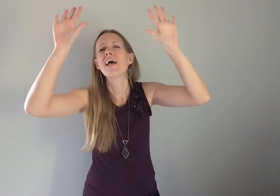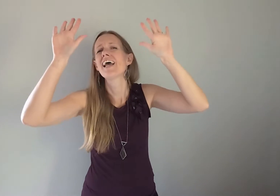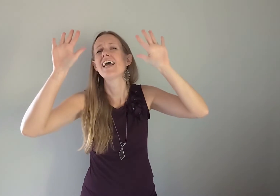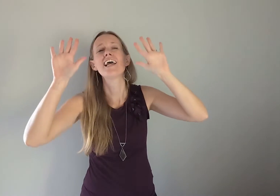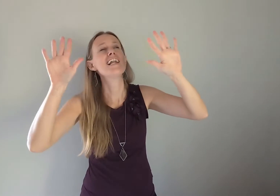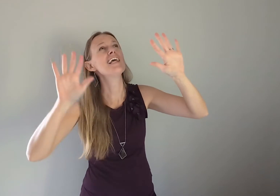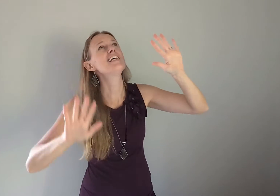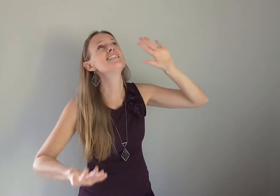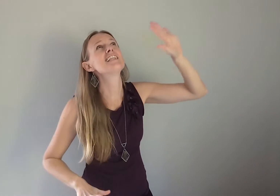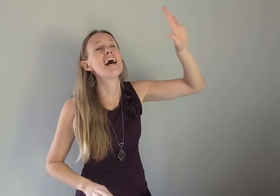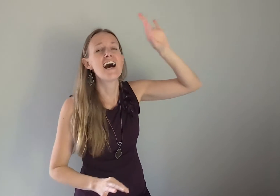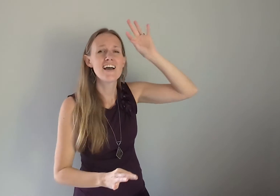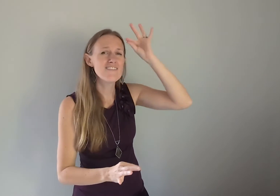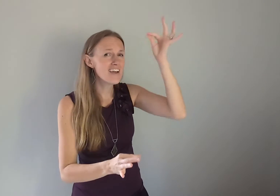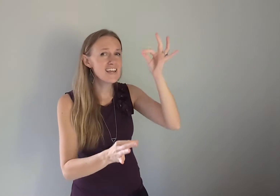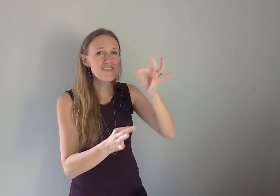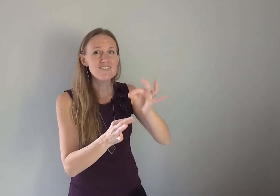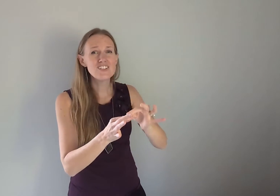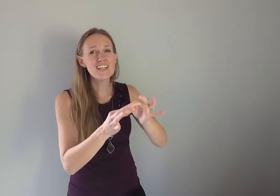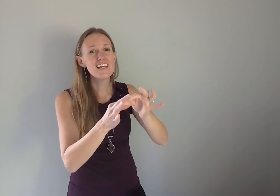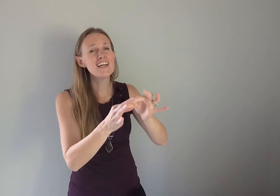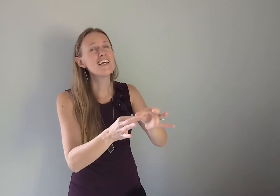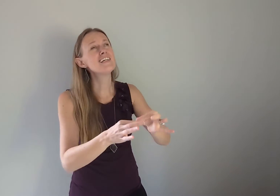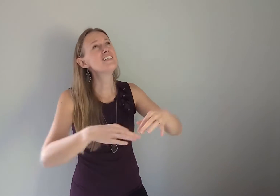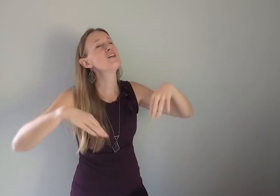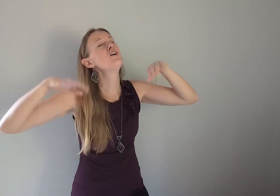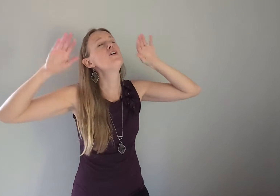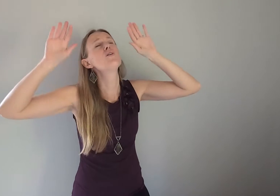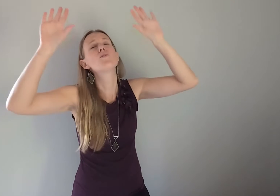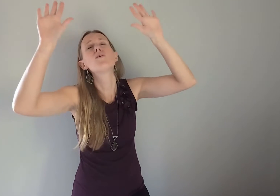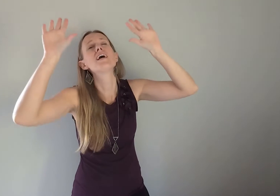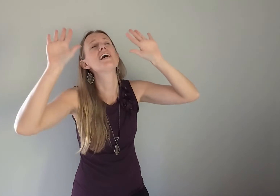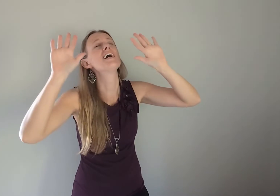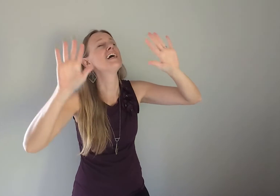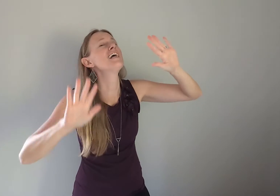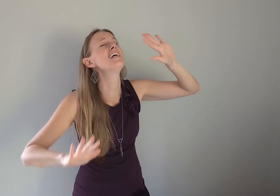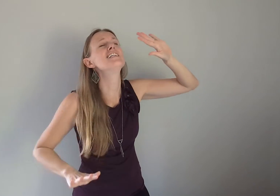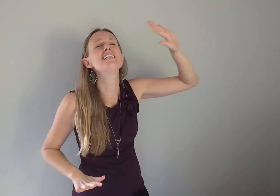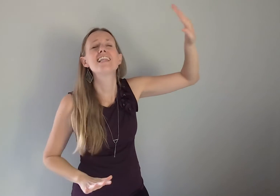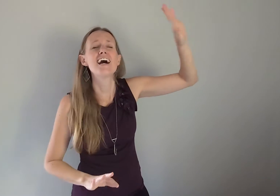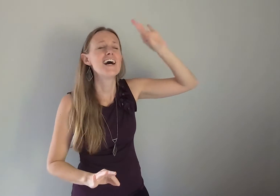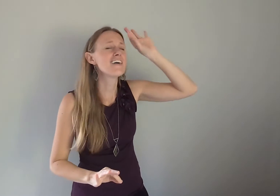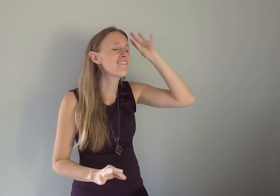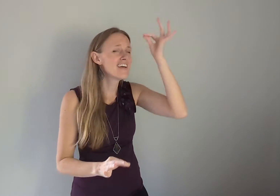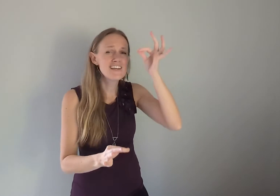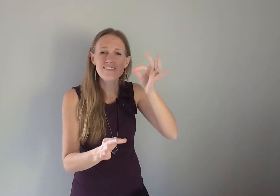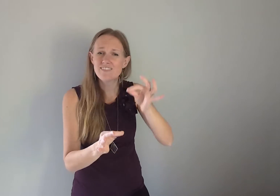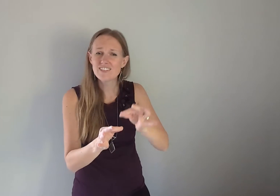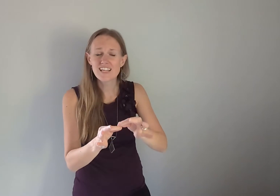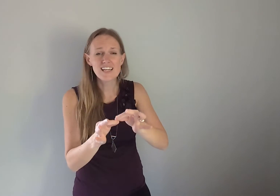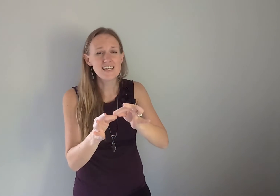Great is thy faithfulness, great is thy